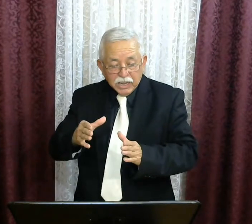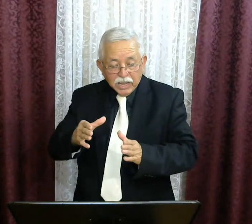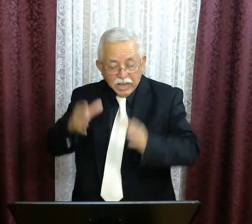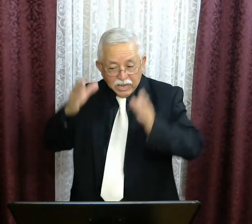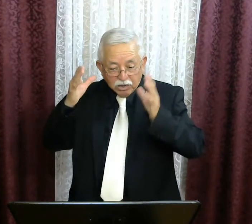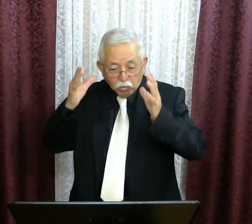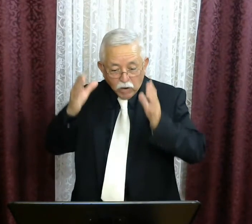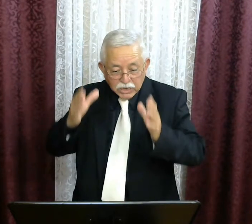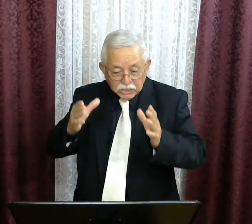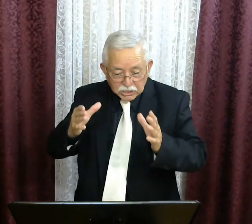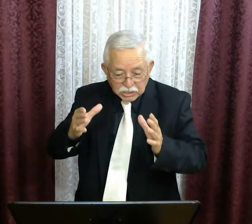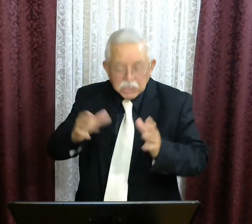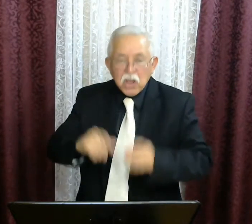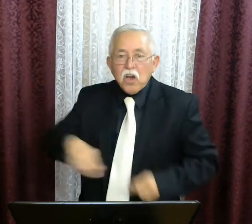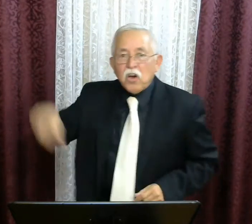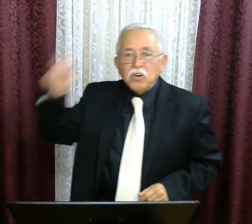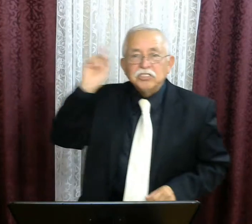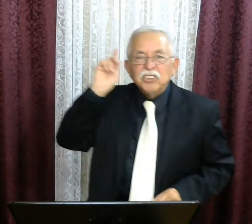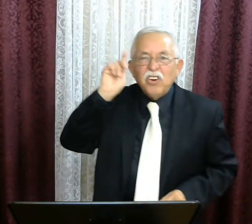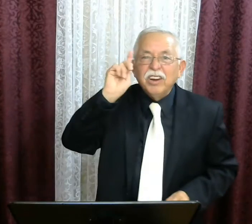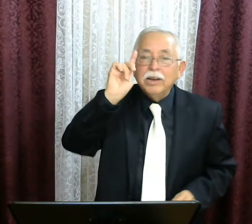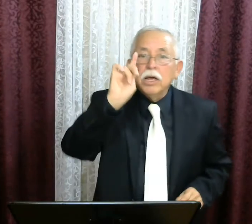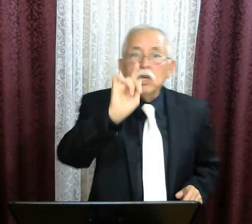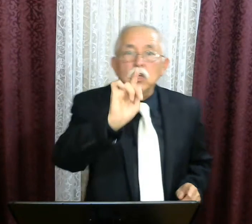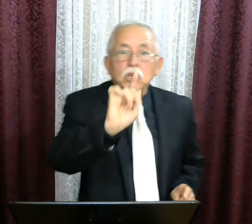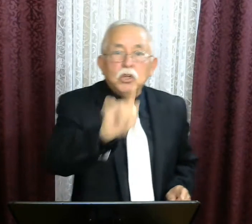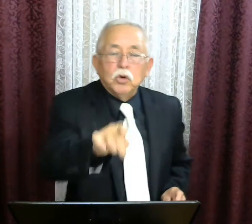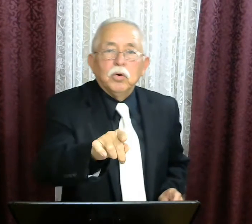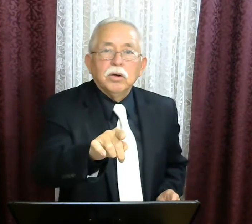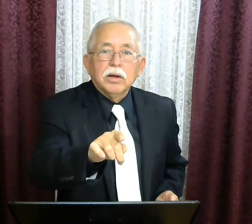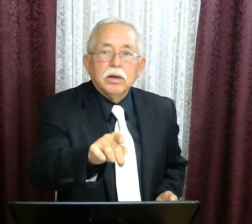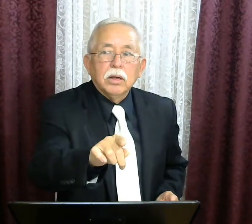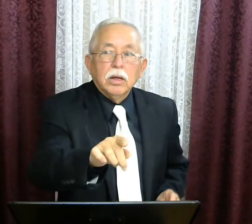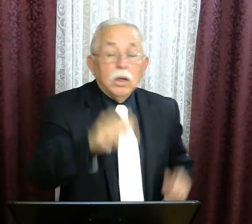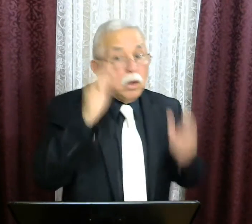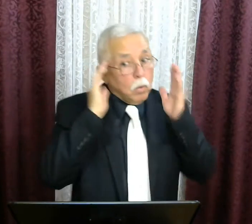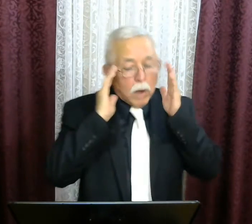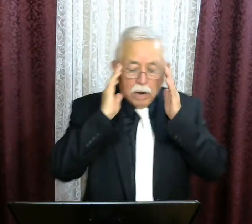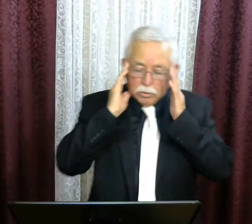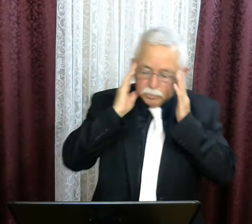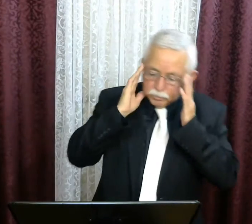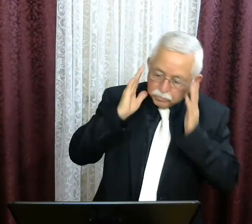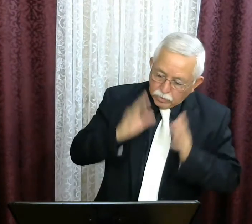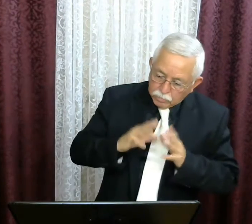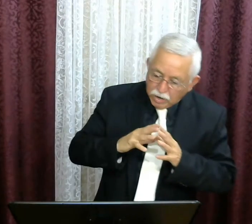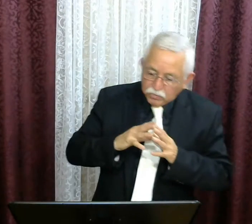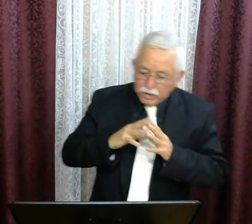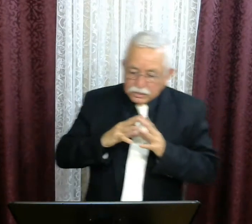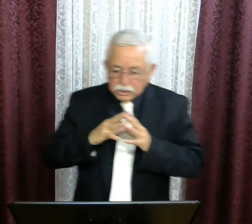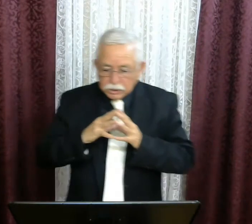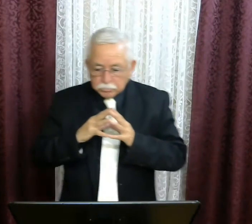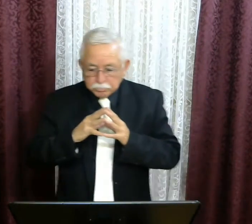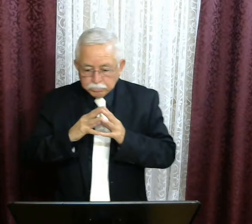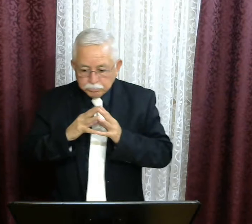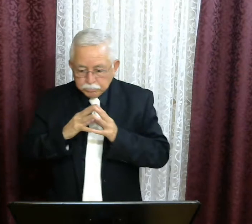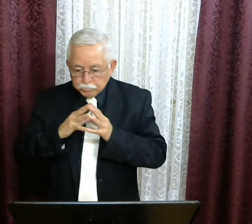in Christ Jesus concerning you. Wow. My friends,